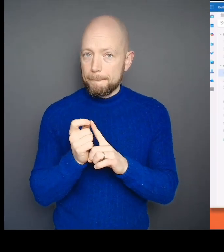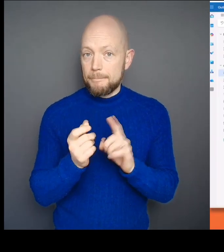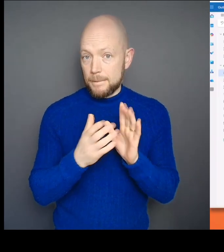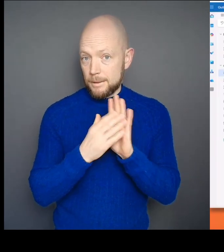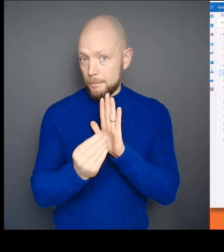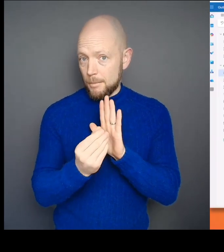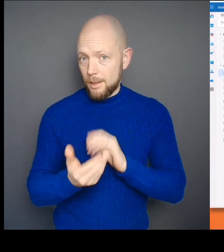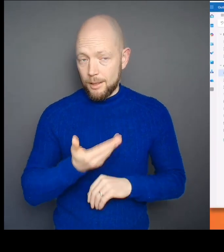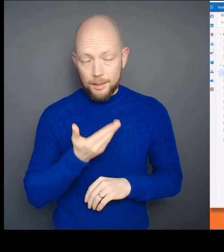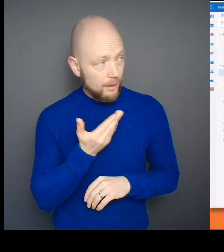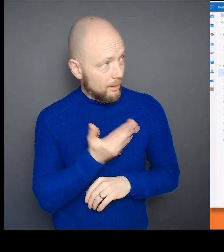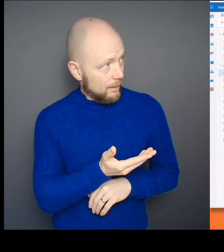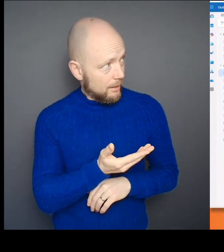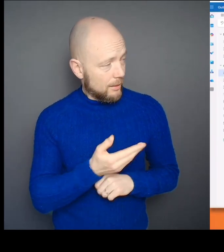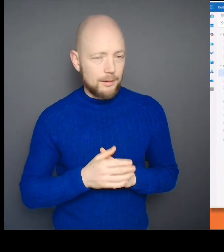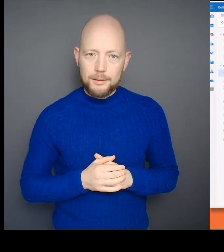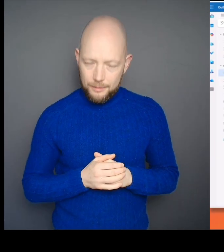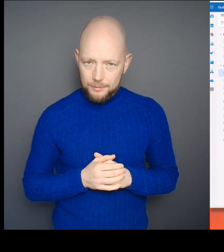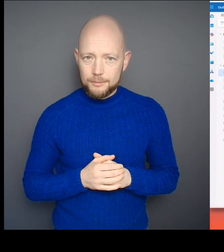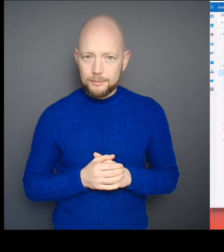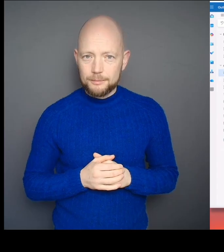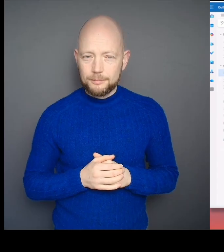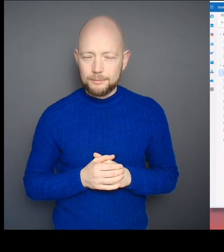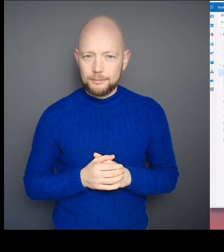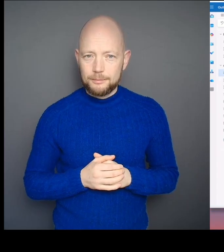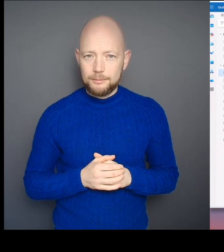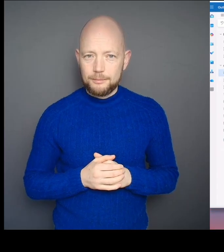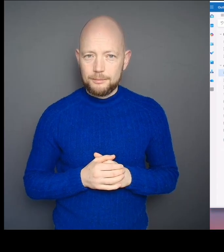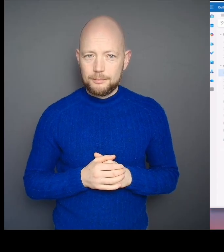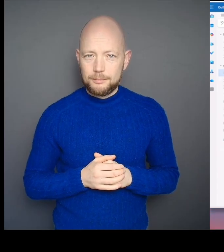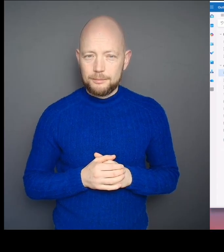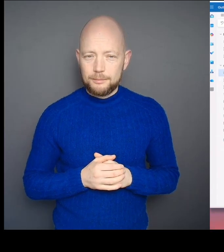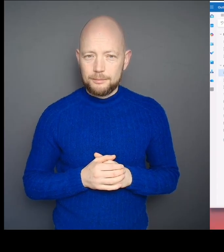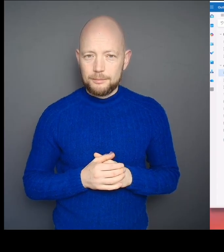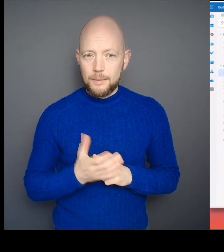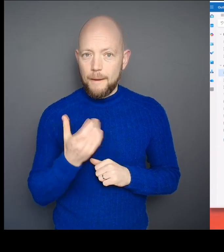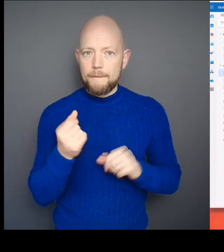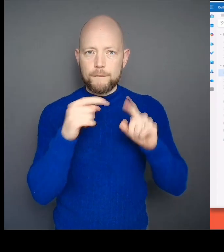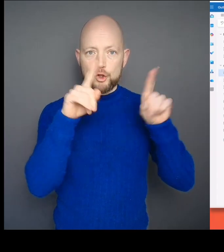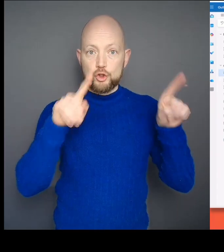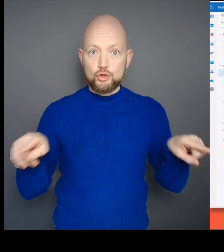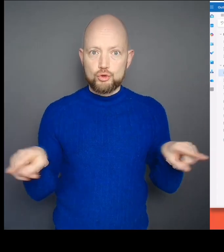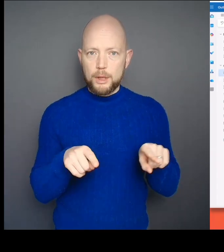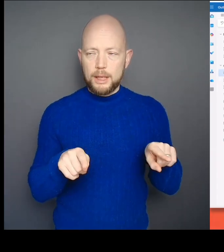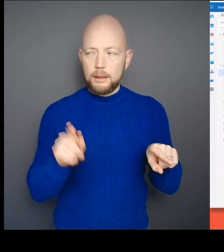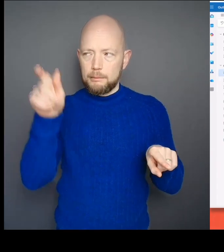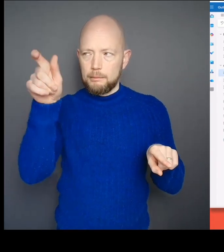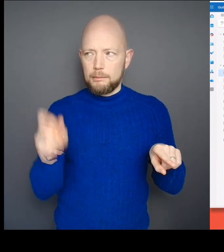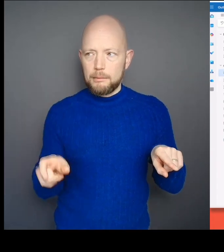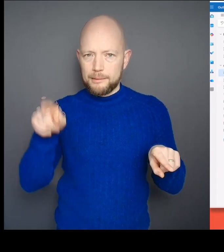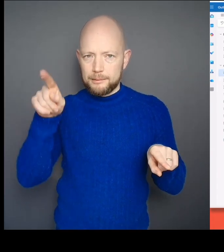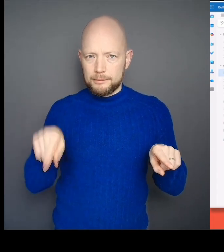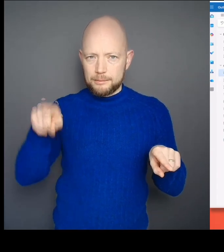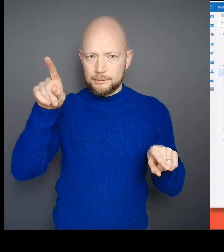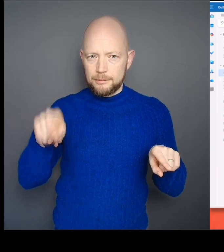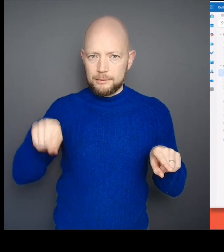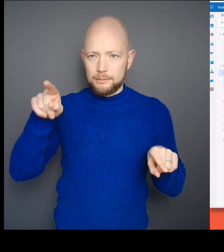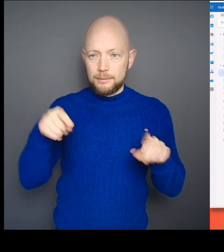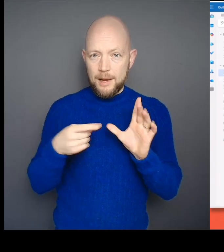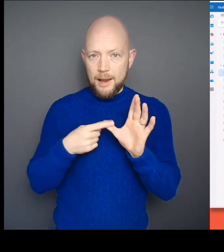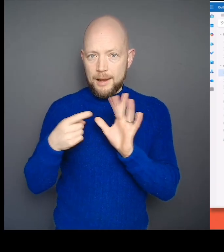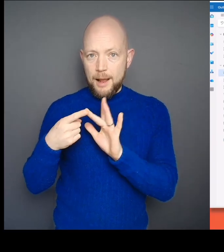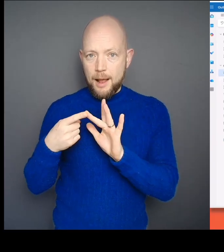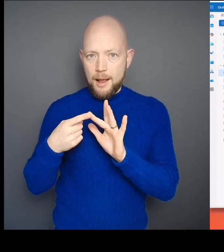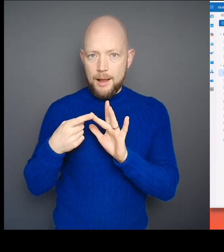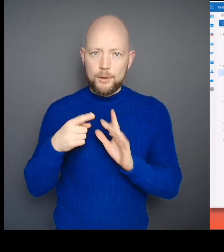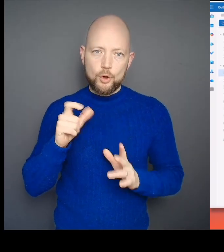the applications is that you've got that whole experience as a sidecar experience, but it can work in the context of the document that